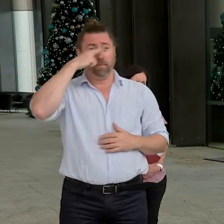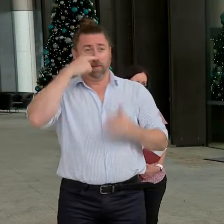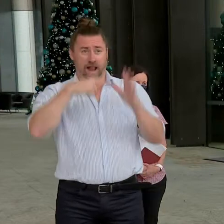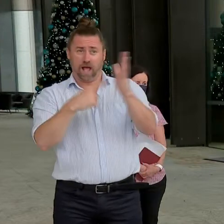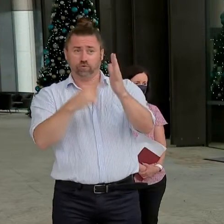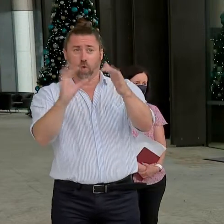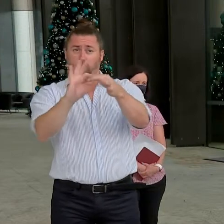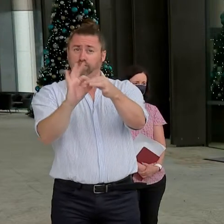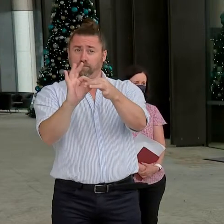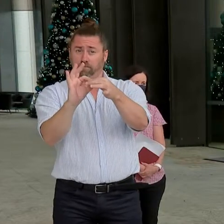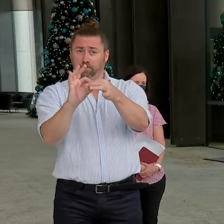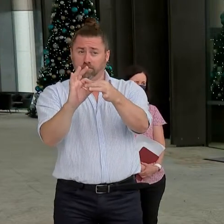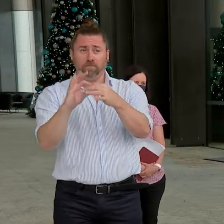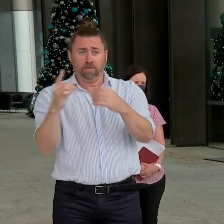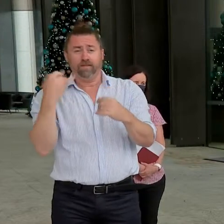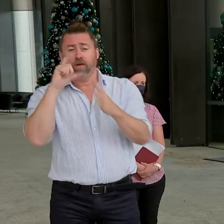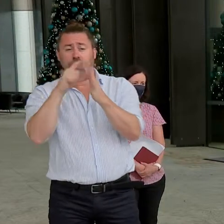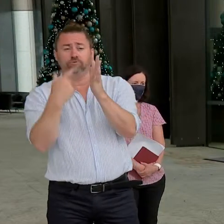at home.